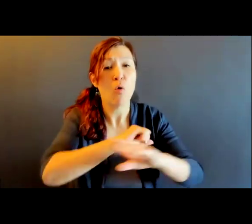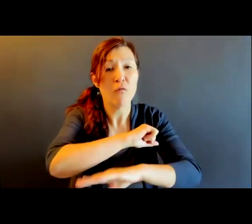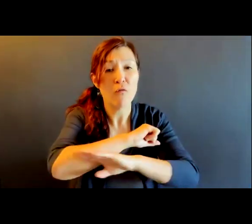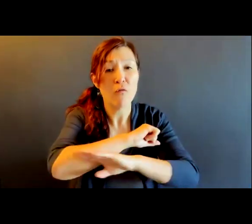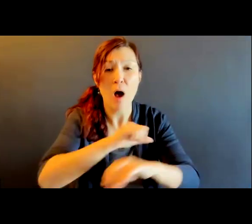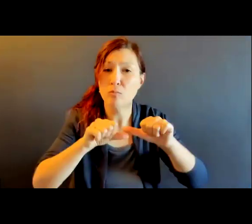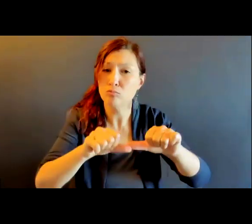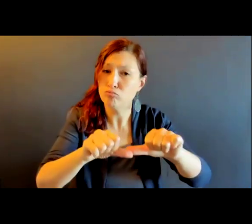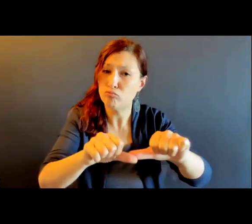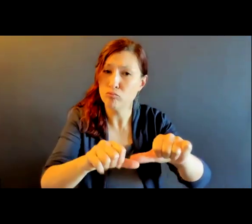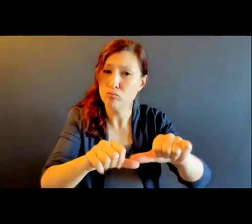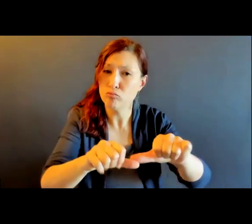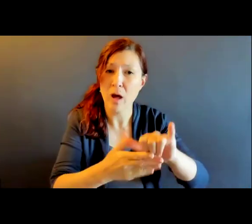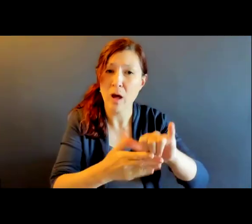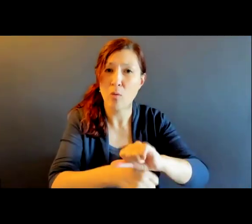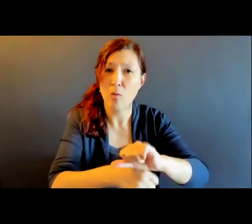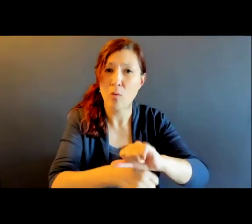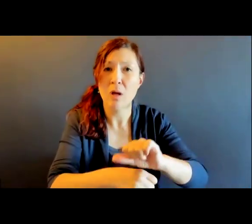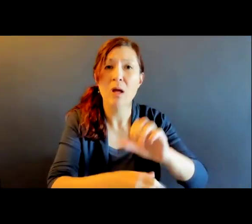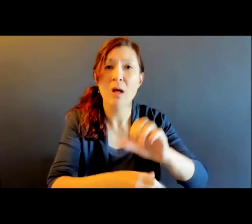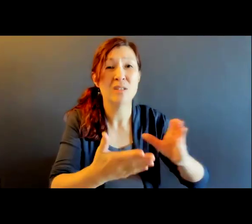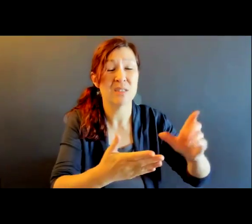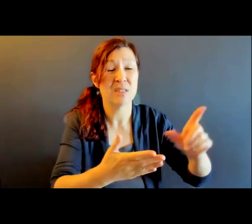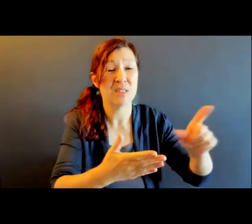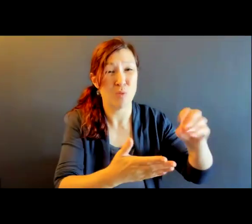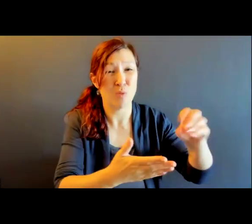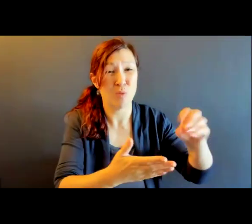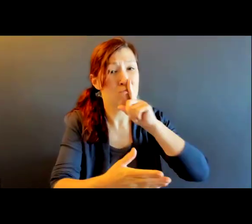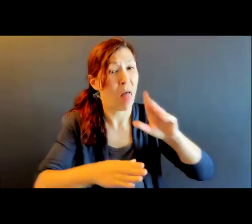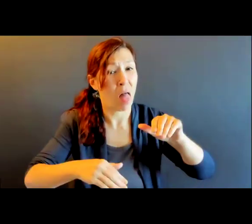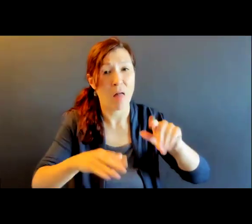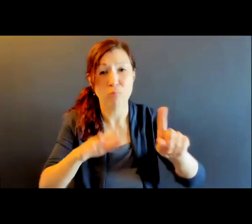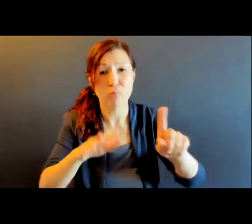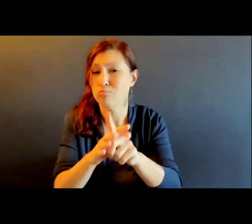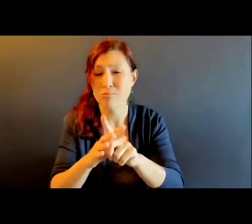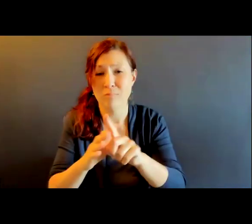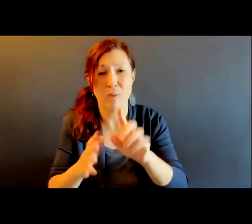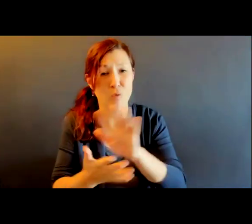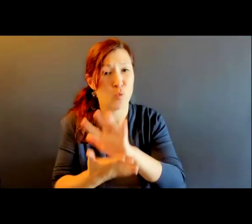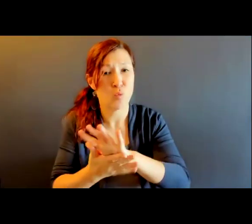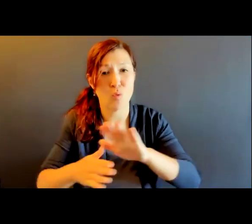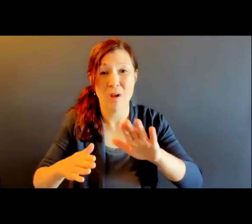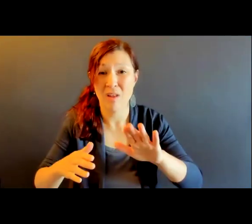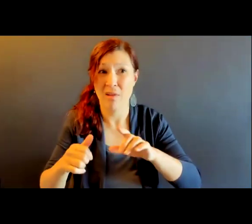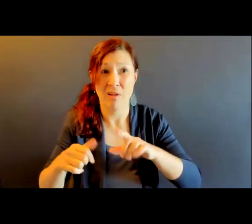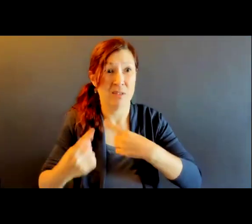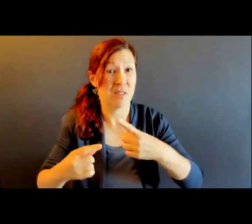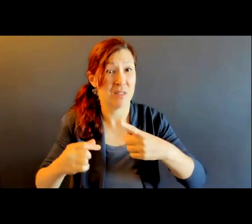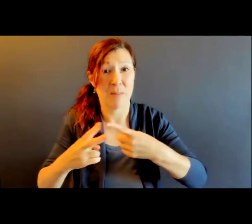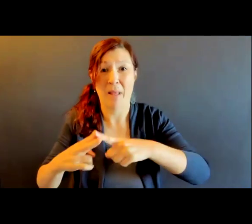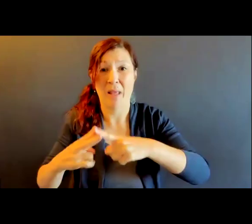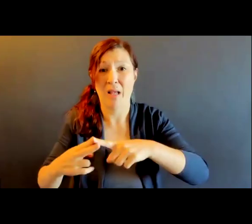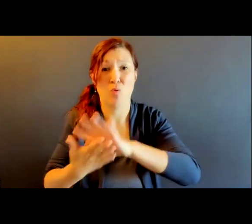students who have yet to report to the BPS. And so, we'll be really pushing over the next week and a half, 2 weeks, phone